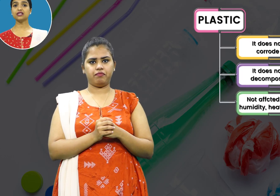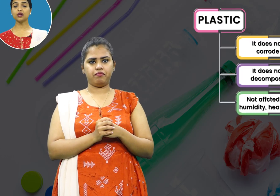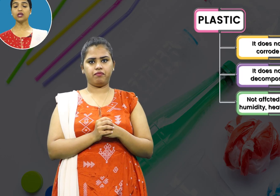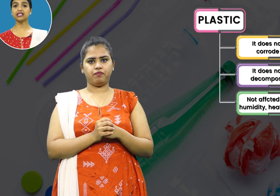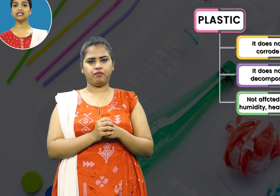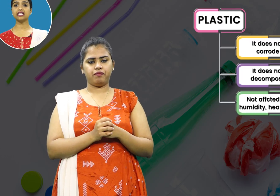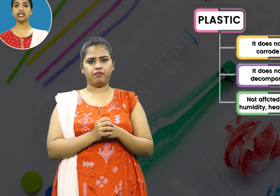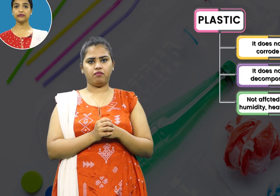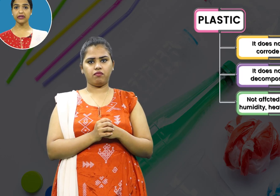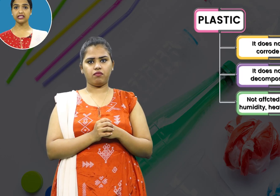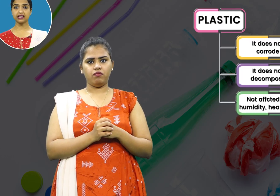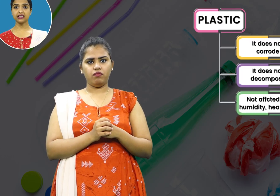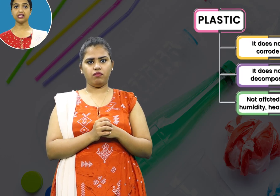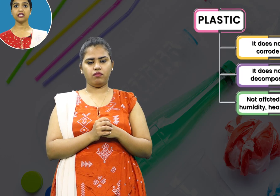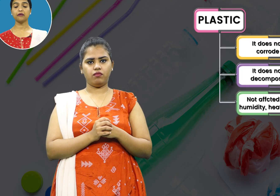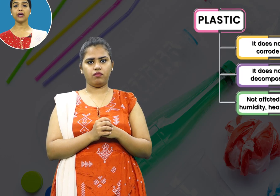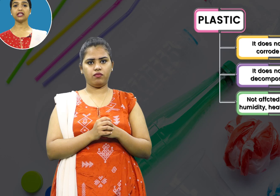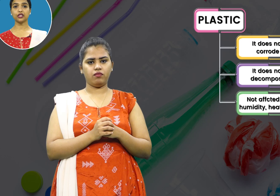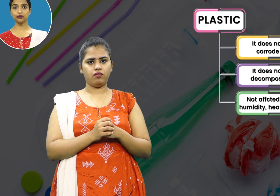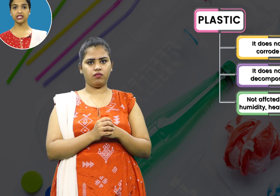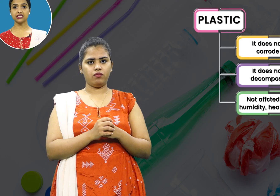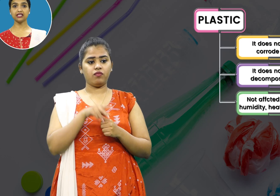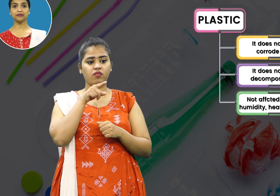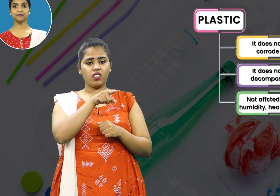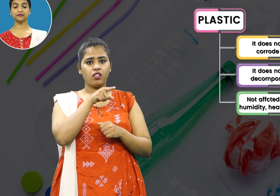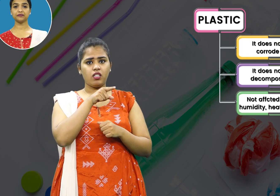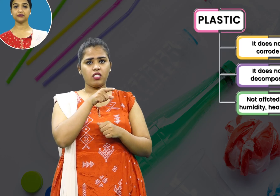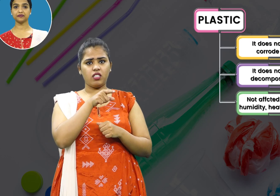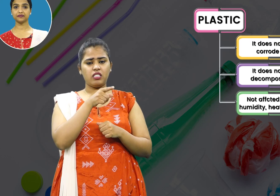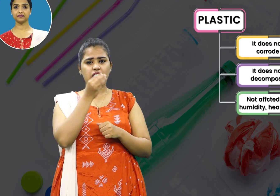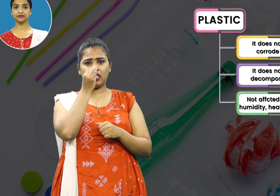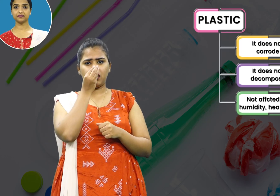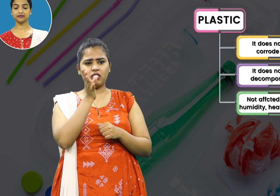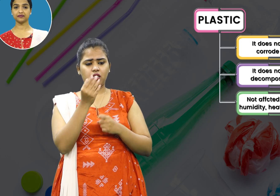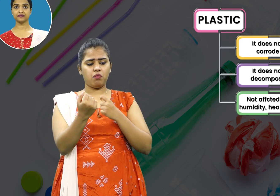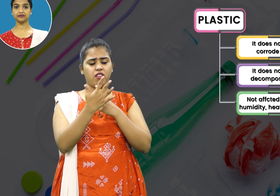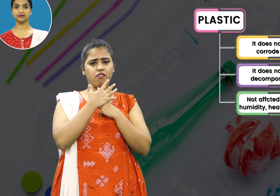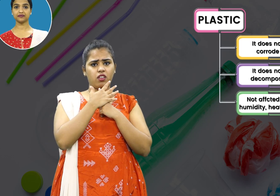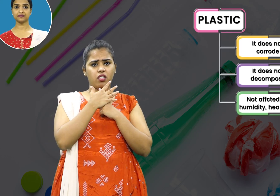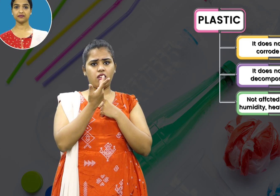It is not easily affected by humidity,